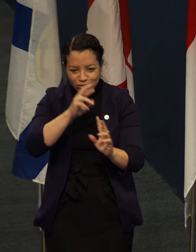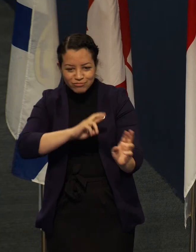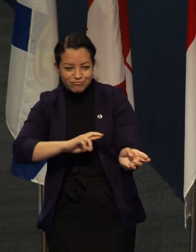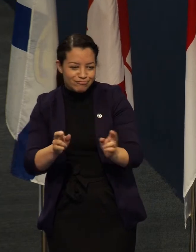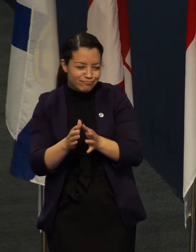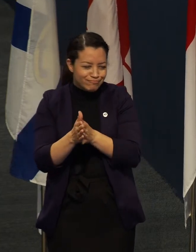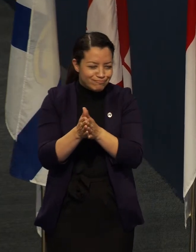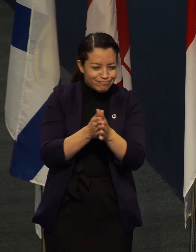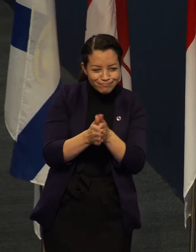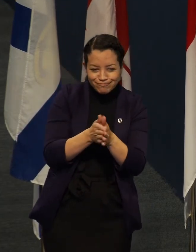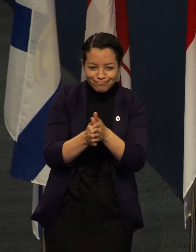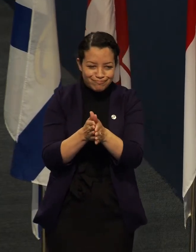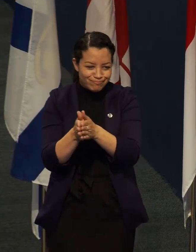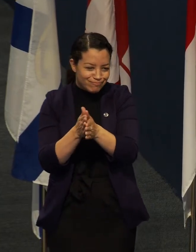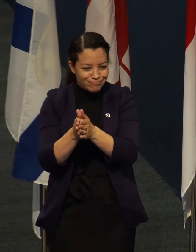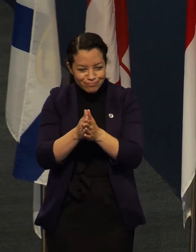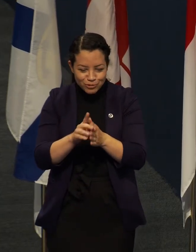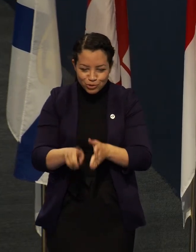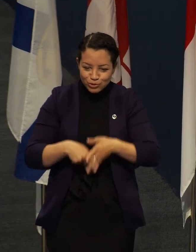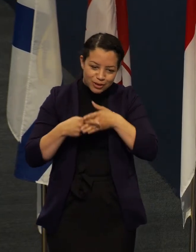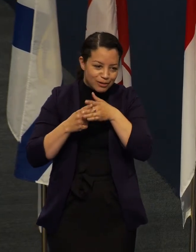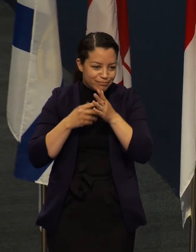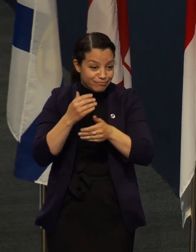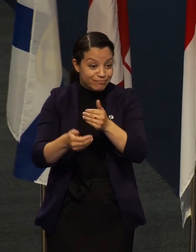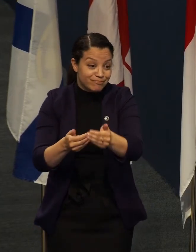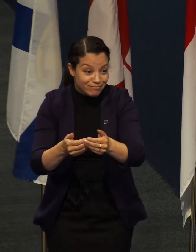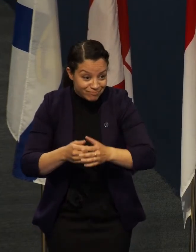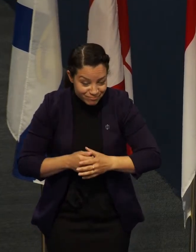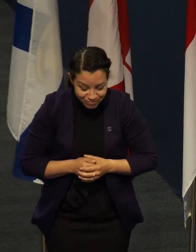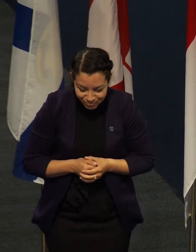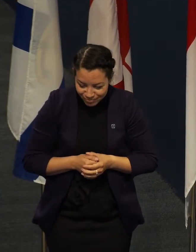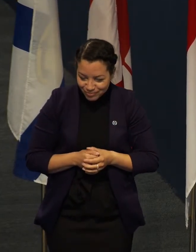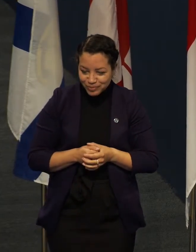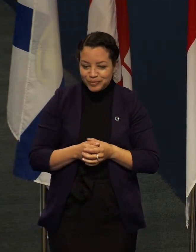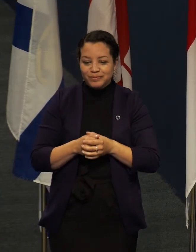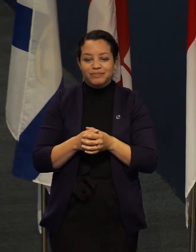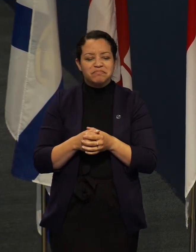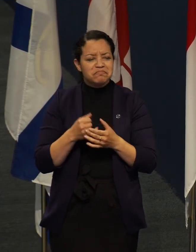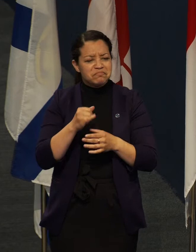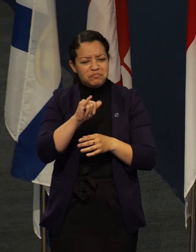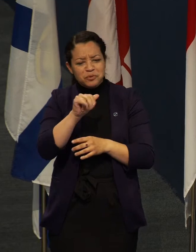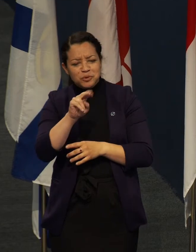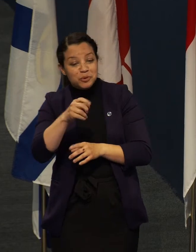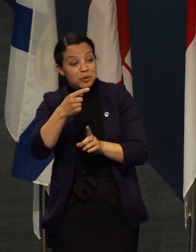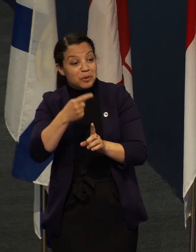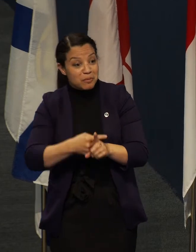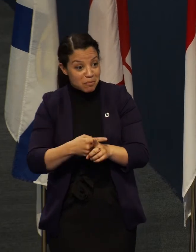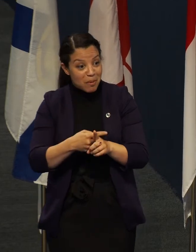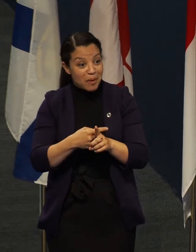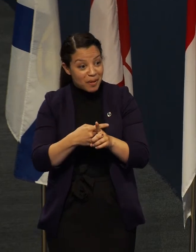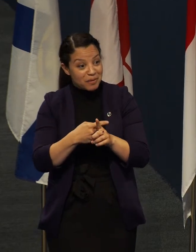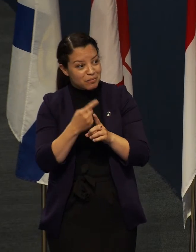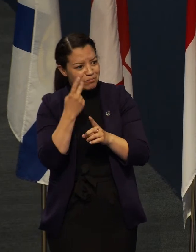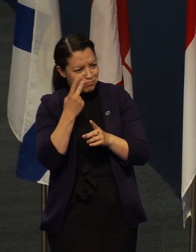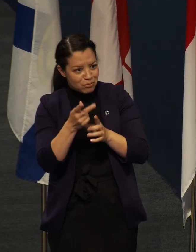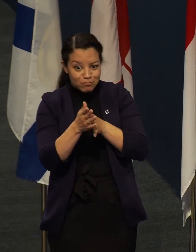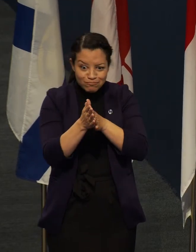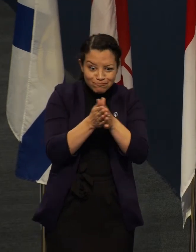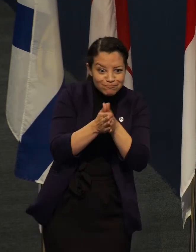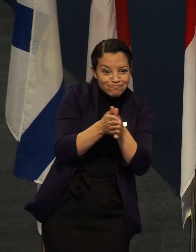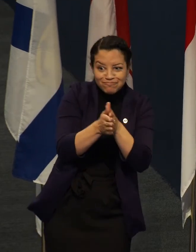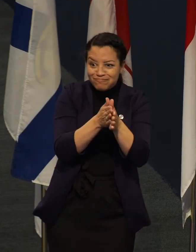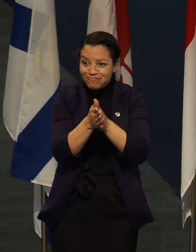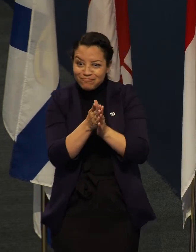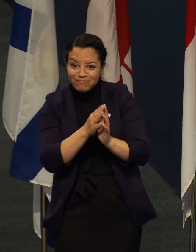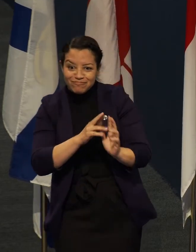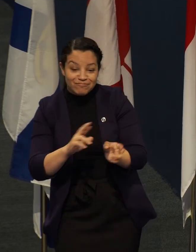learning journey. By the time we see those same learners at this time of year, we witness the same enthusiasm